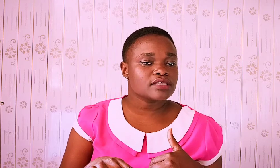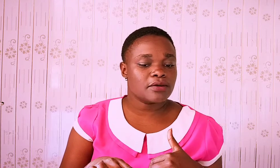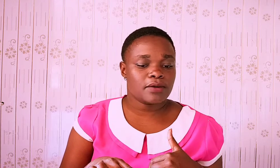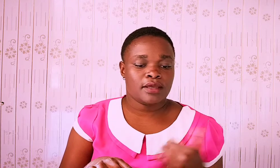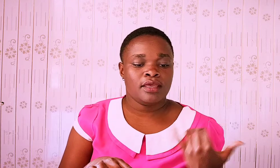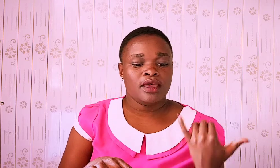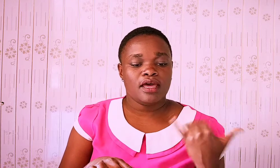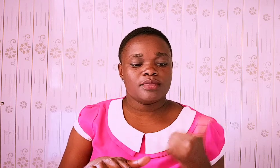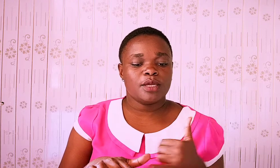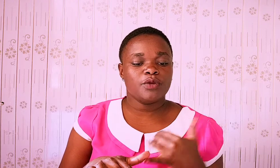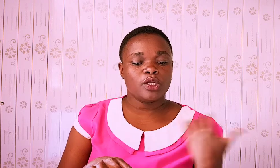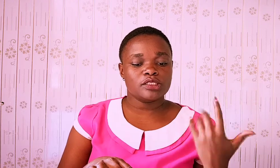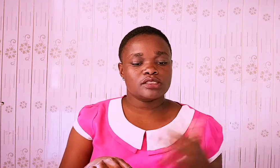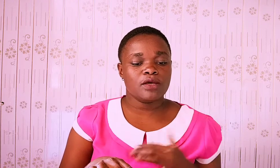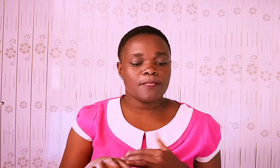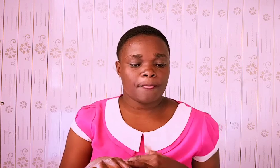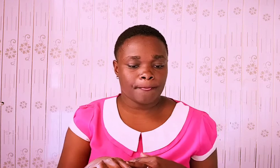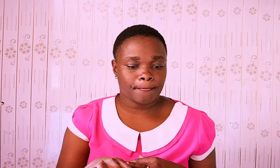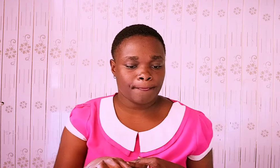Sawa. And then we also,